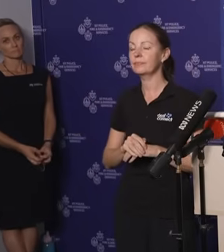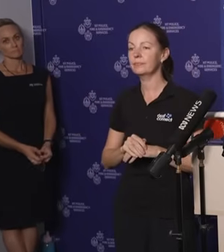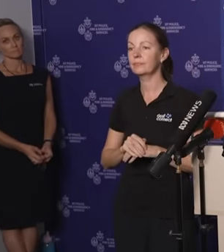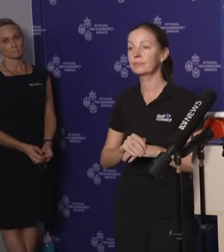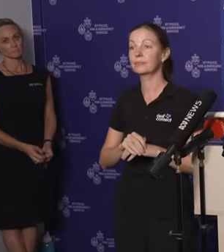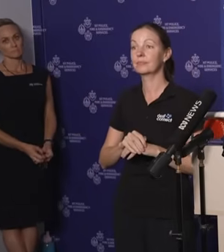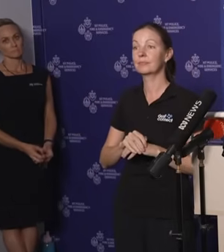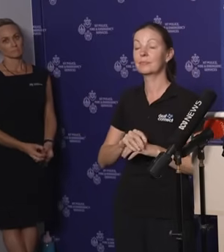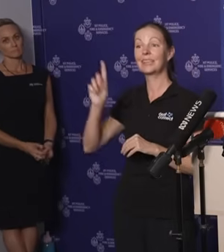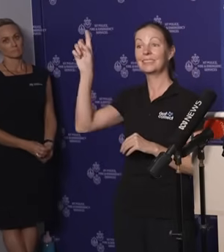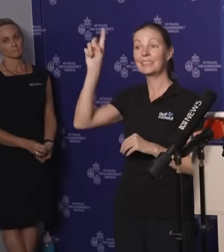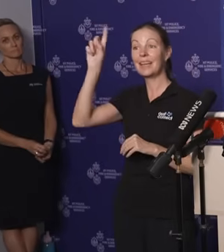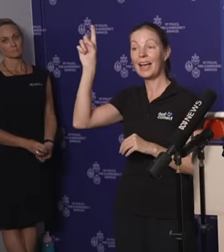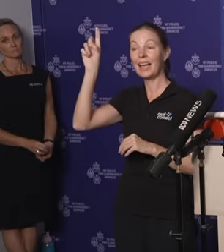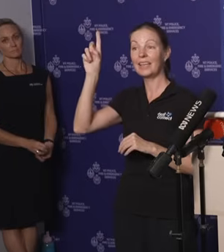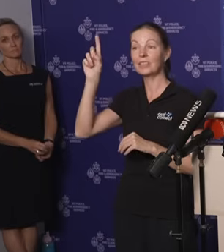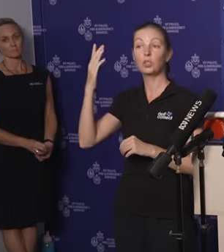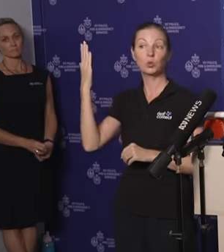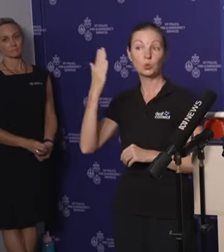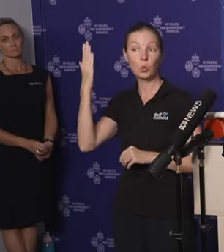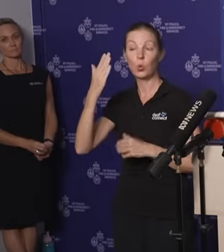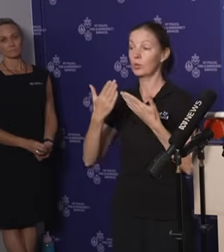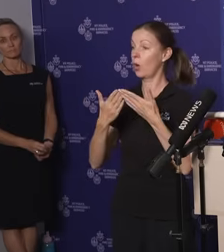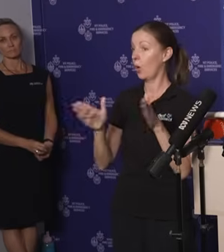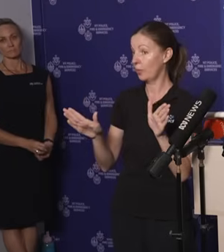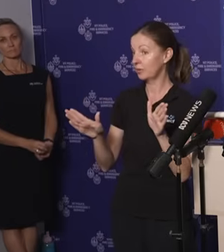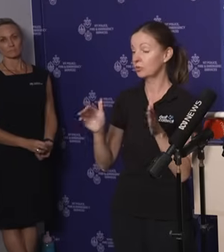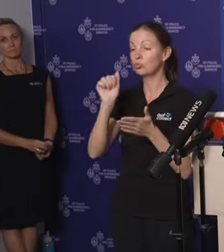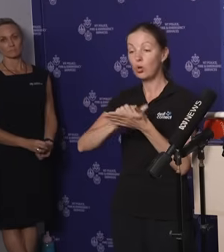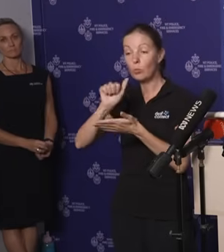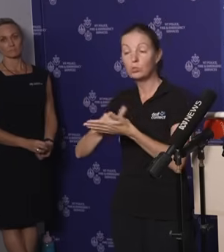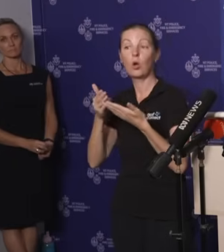Today, schools, shops and businesses remained open for the most part.